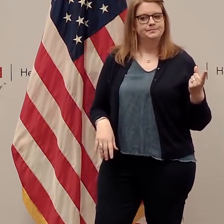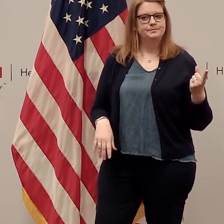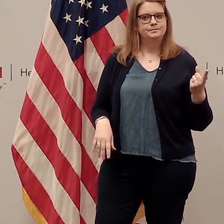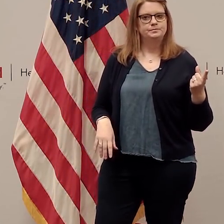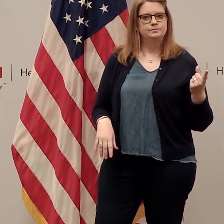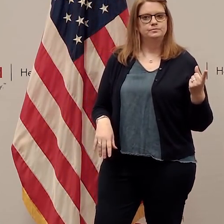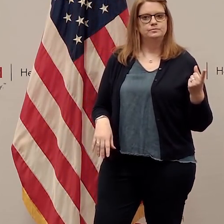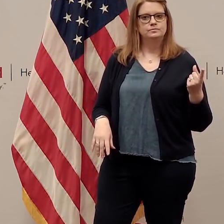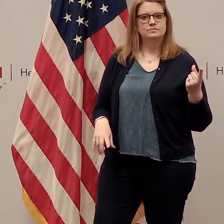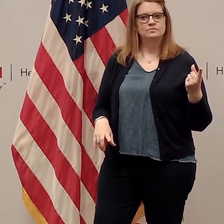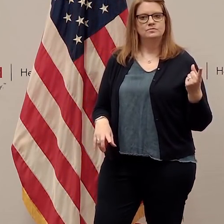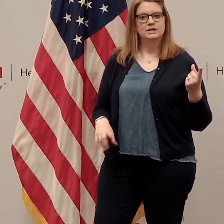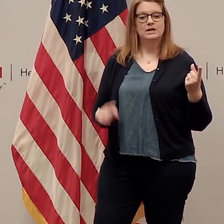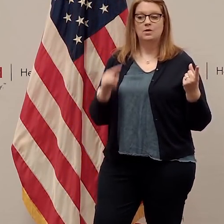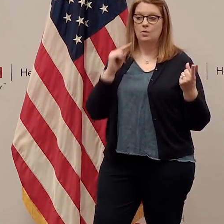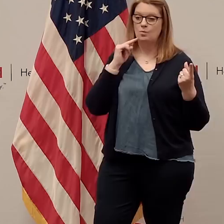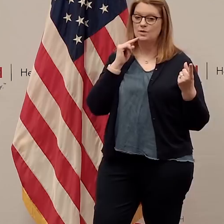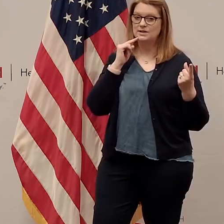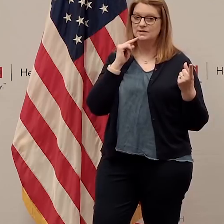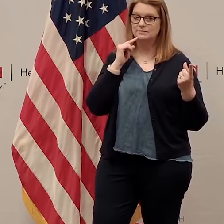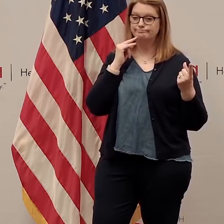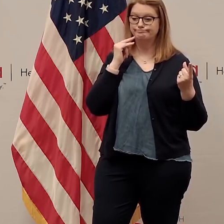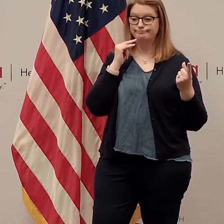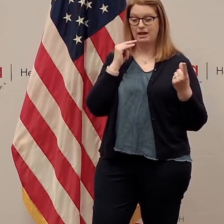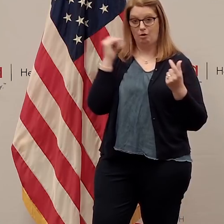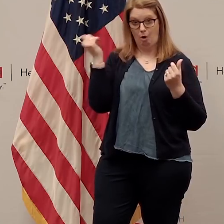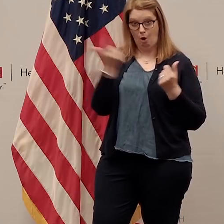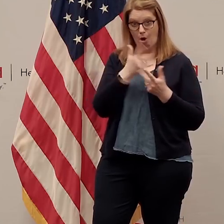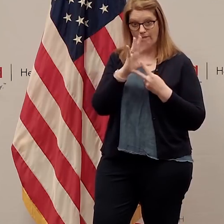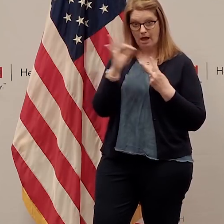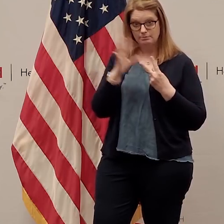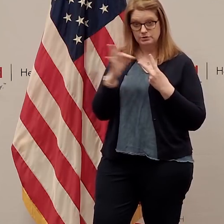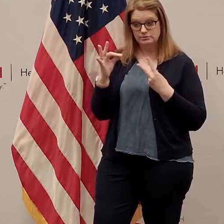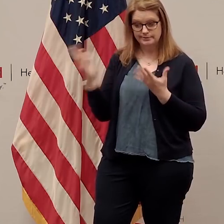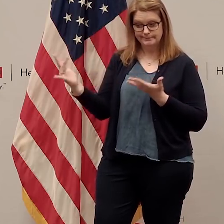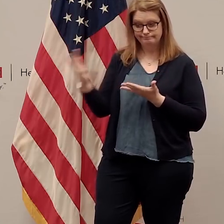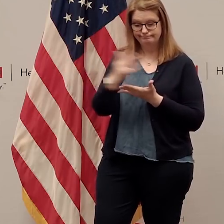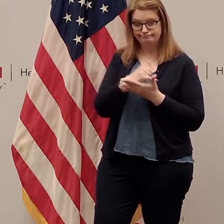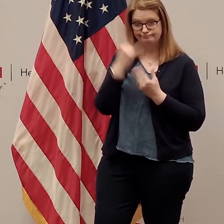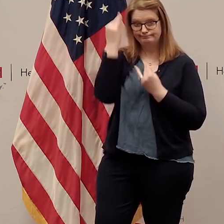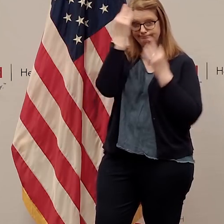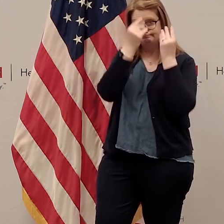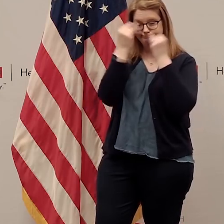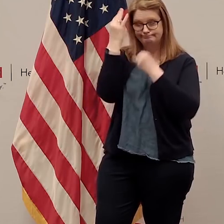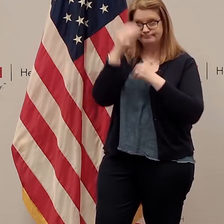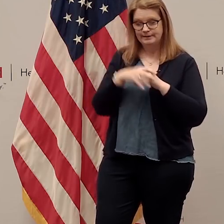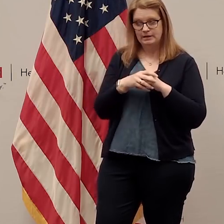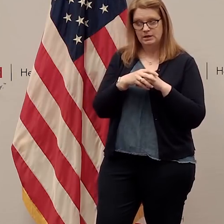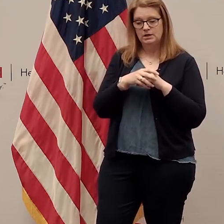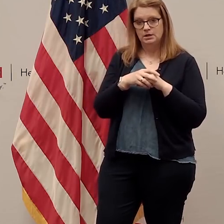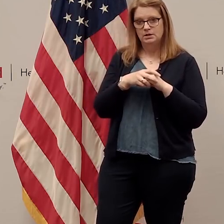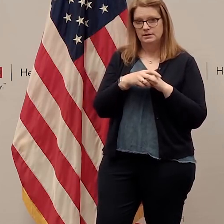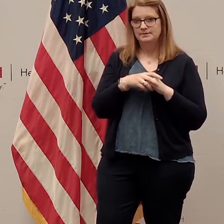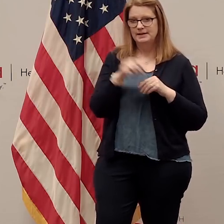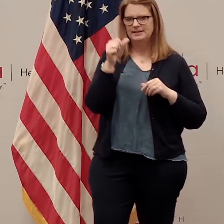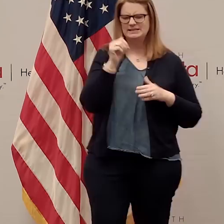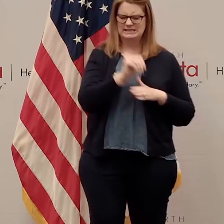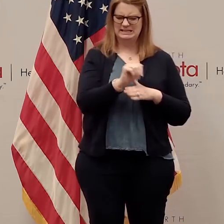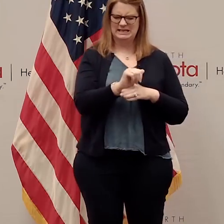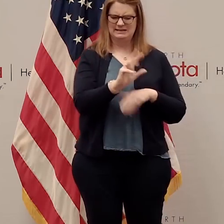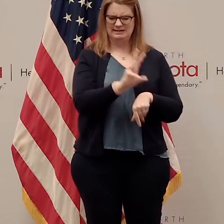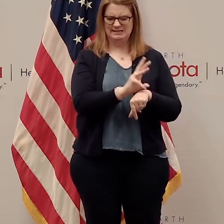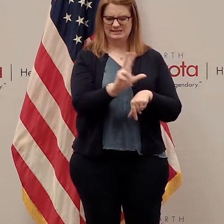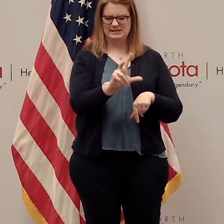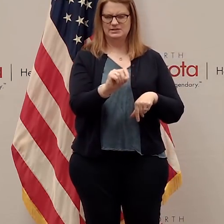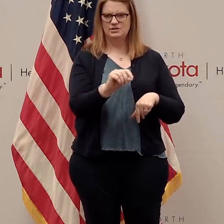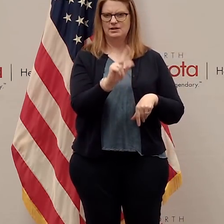We are seriously considering all options, and schools is one of them. But as I said yesterday, I think I've got a meeting tonight at